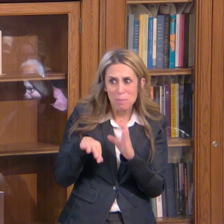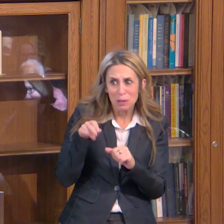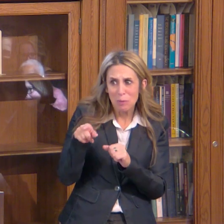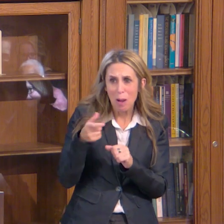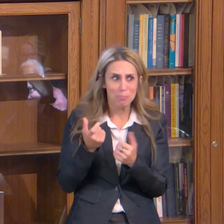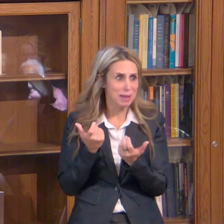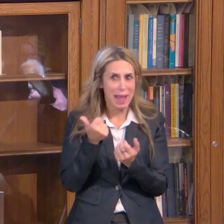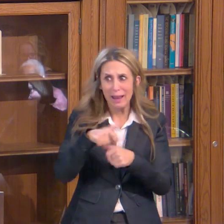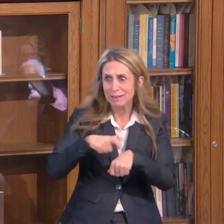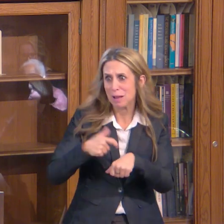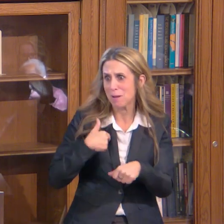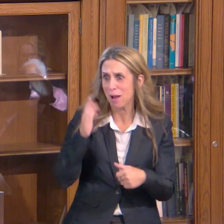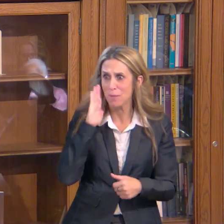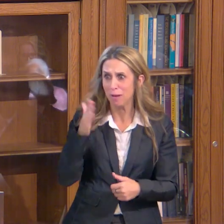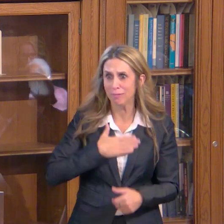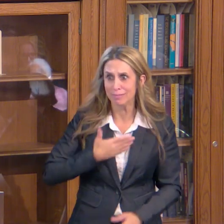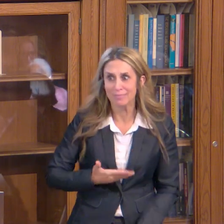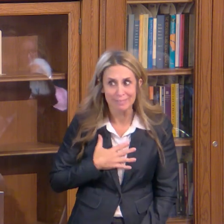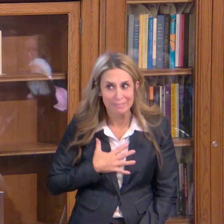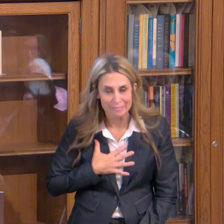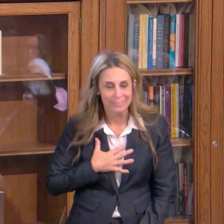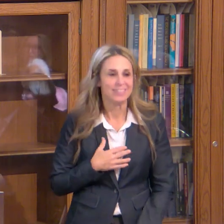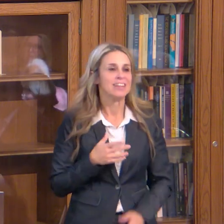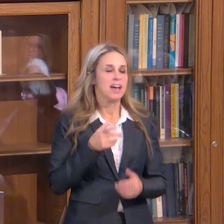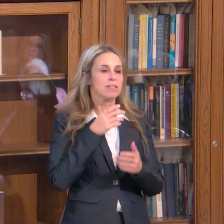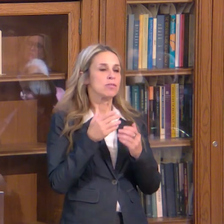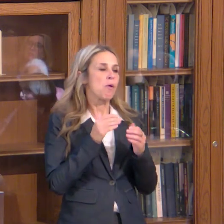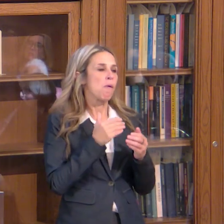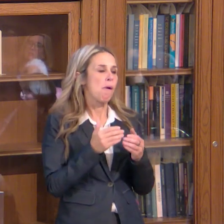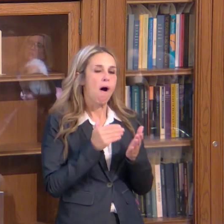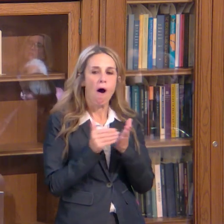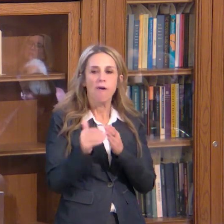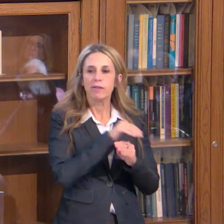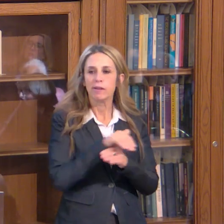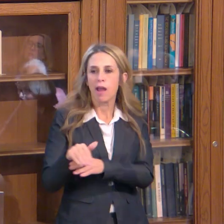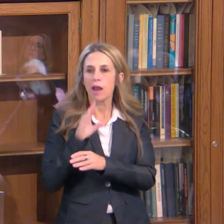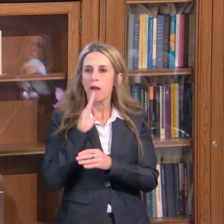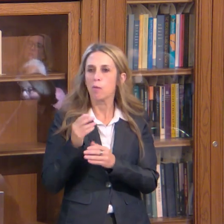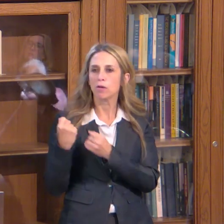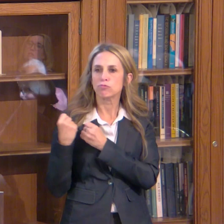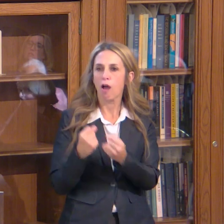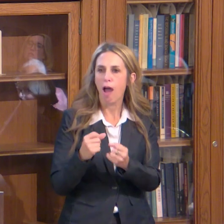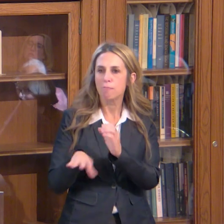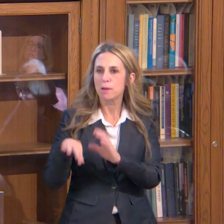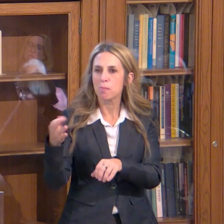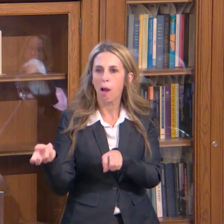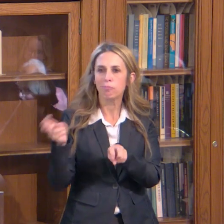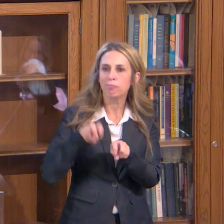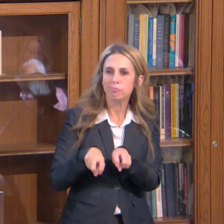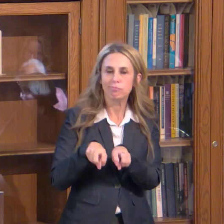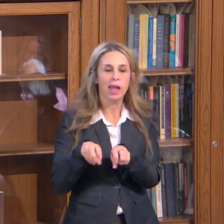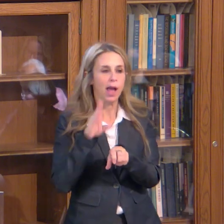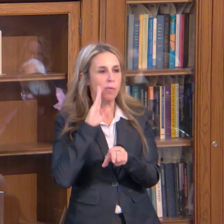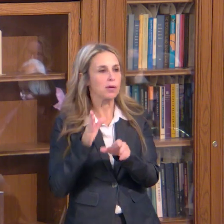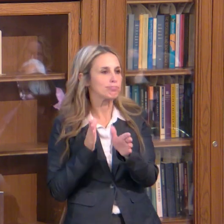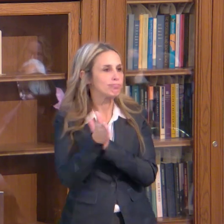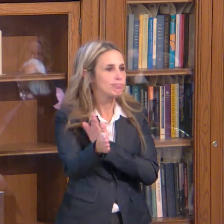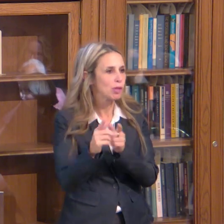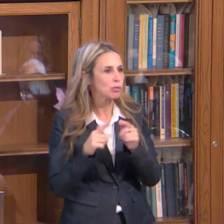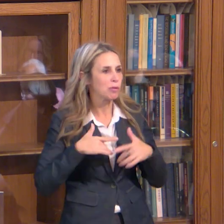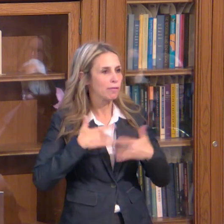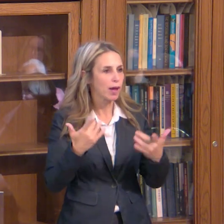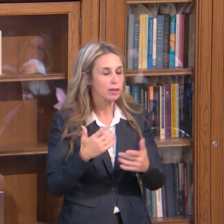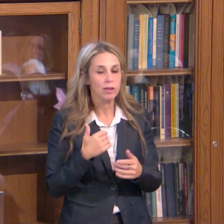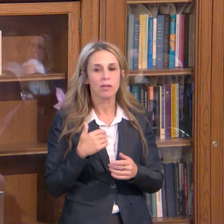you uh but I would often in the evening pick him up to take him to uh some event and we had uh a number of